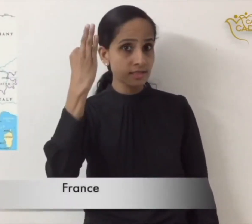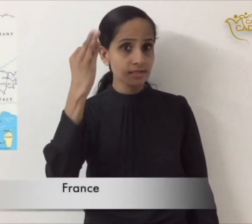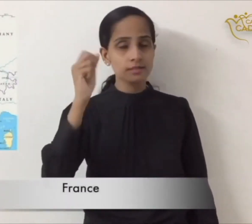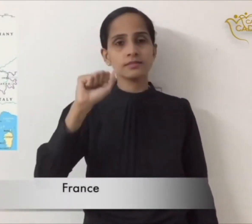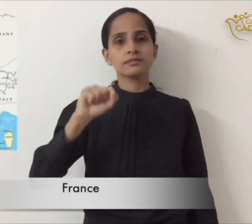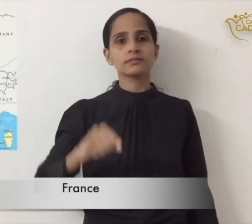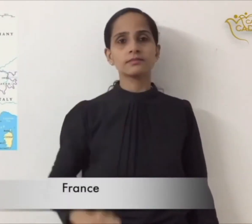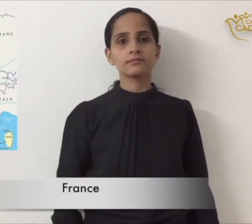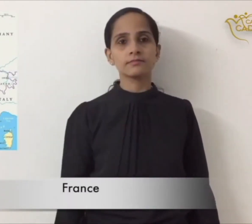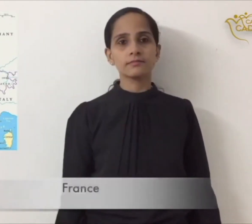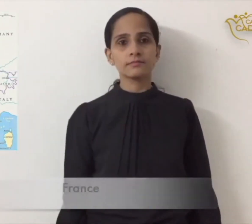France.